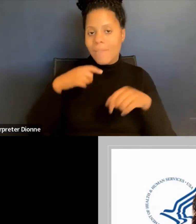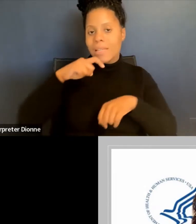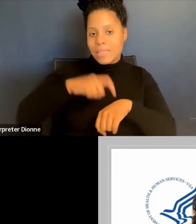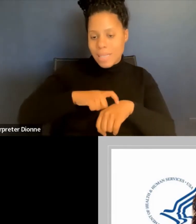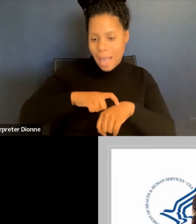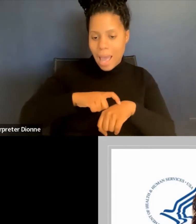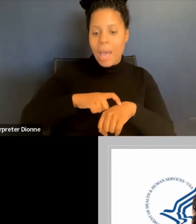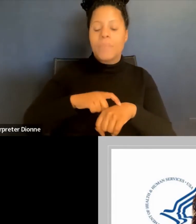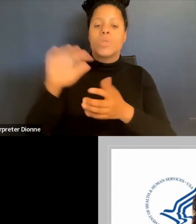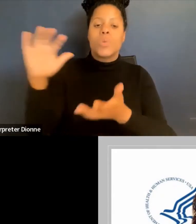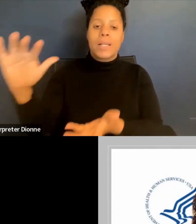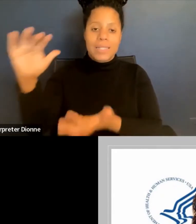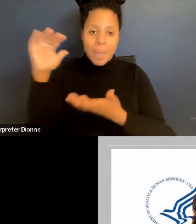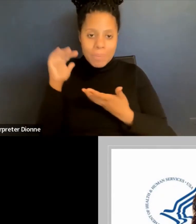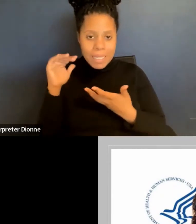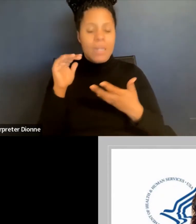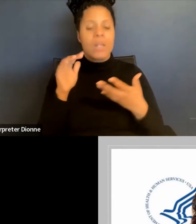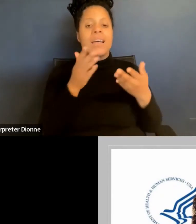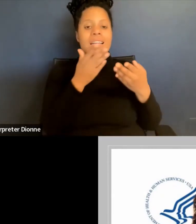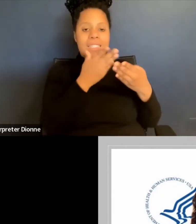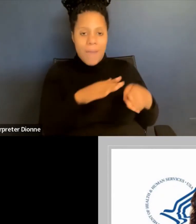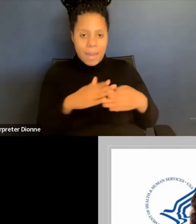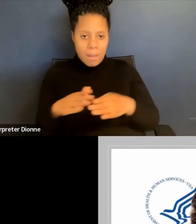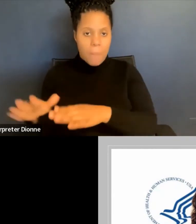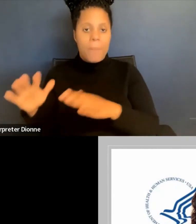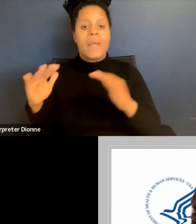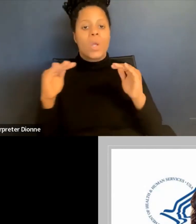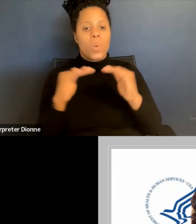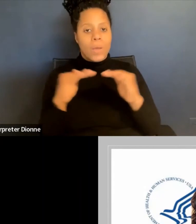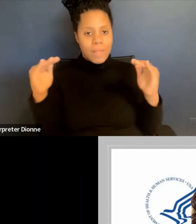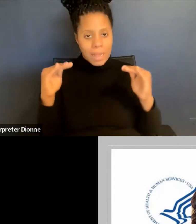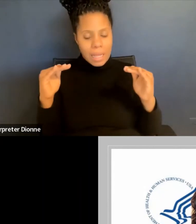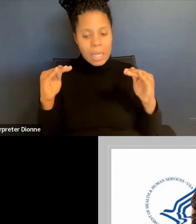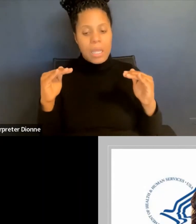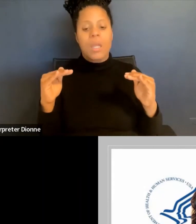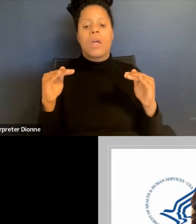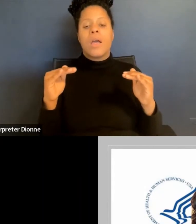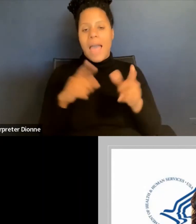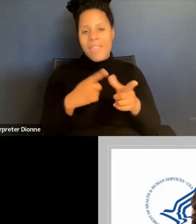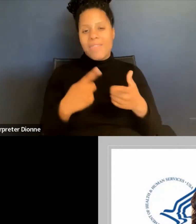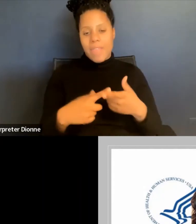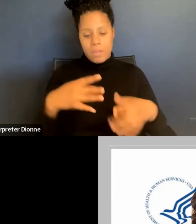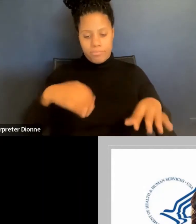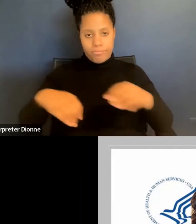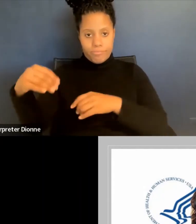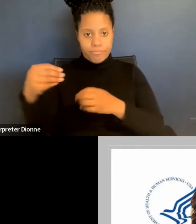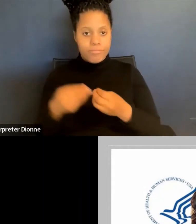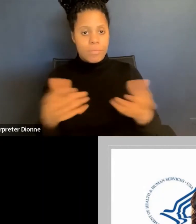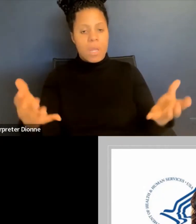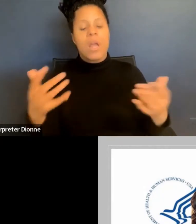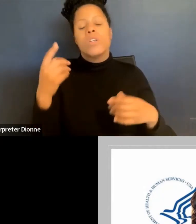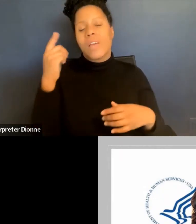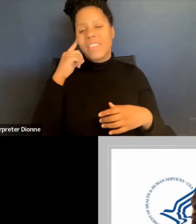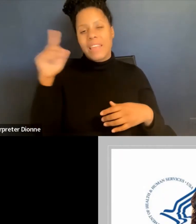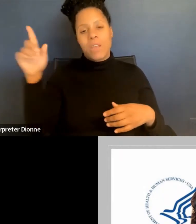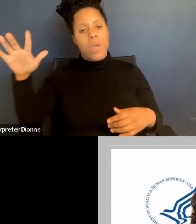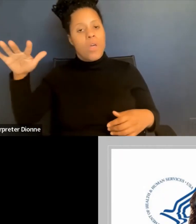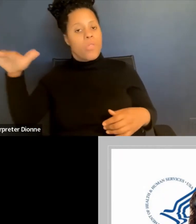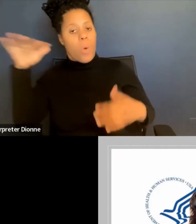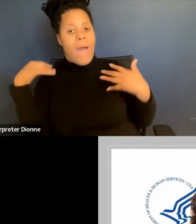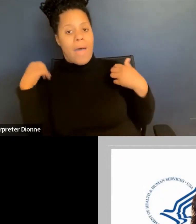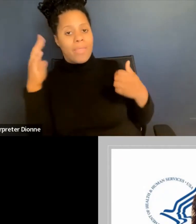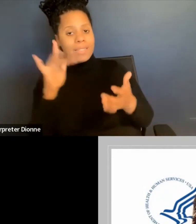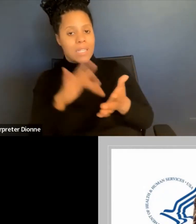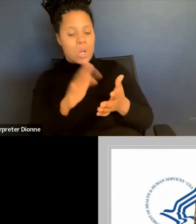divide them up, and so I think those are factors they look at. So not